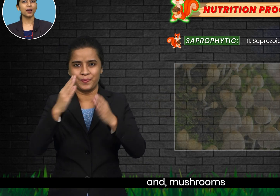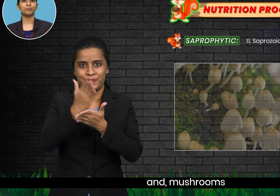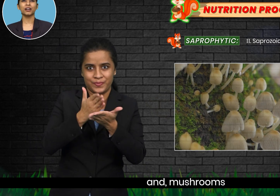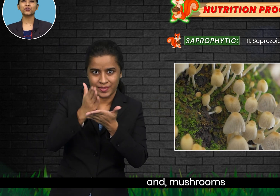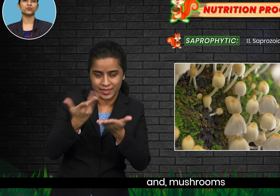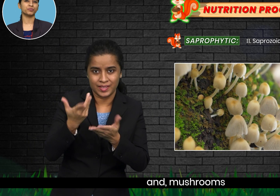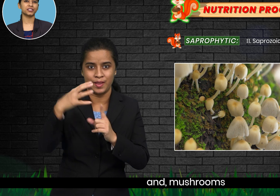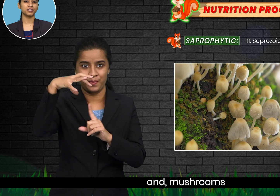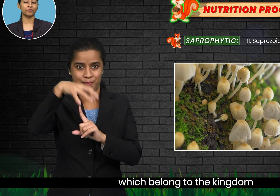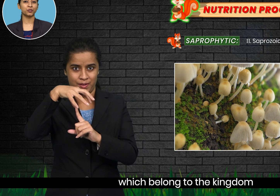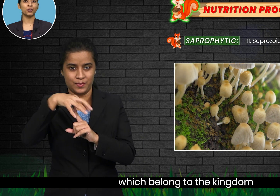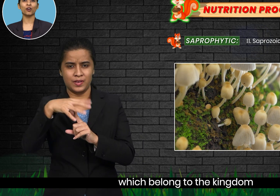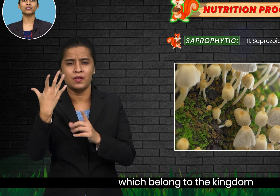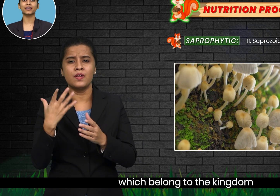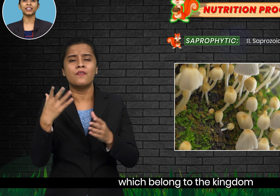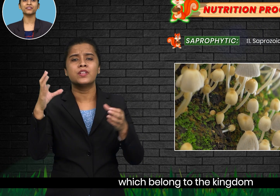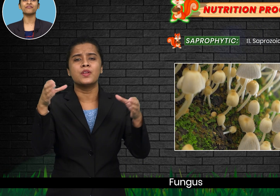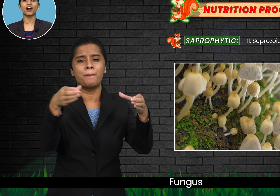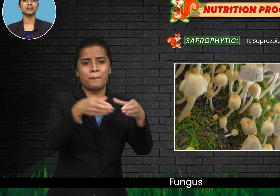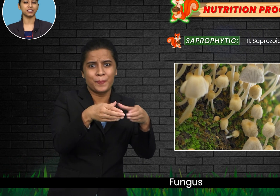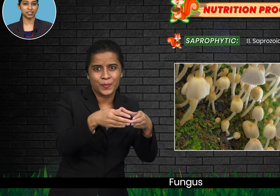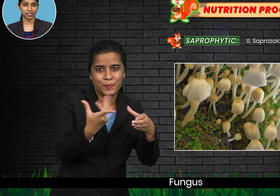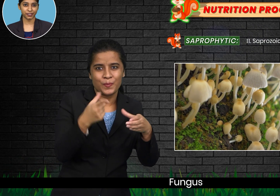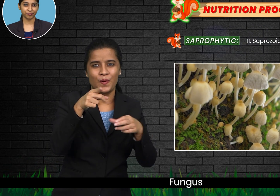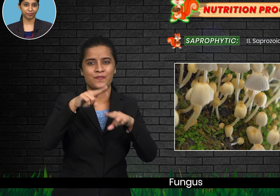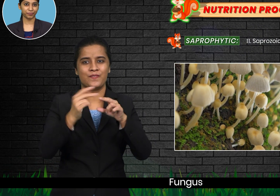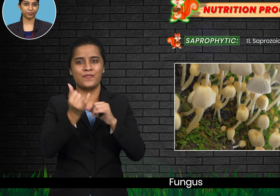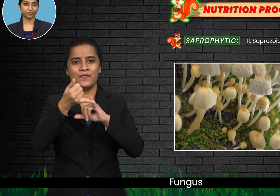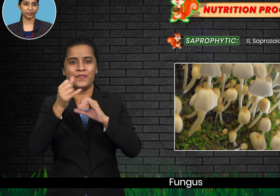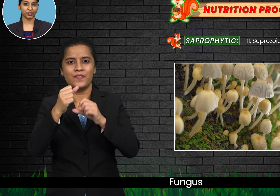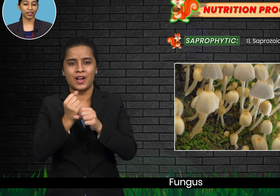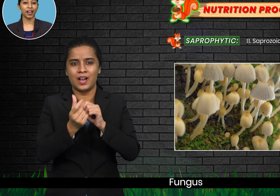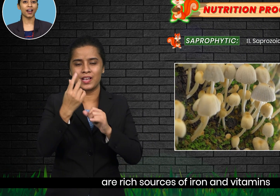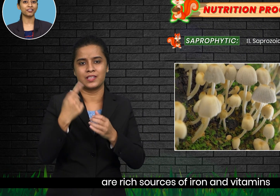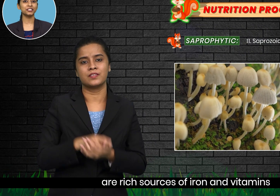and mushrooms, which belong to the kingdom fungus,